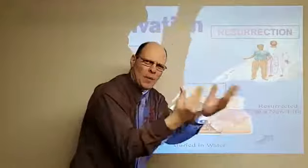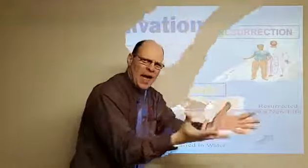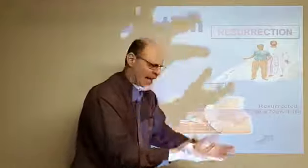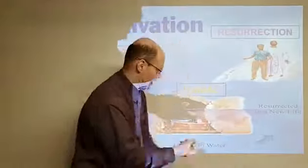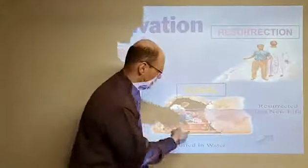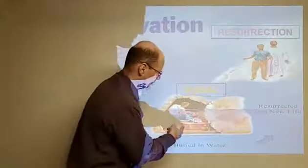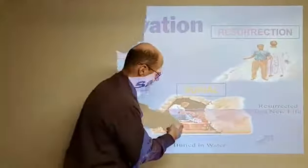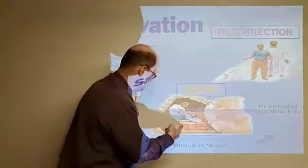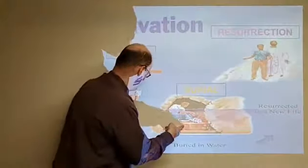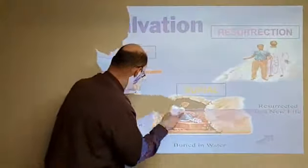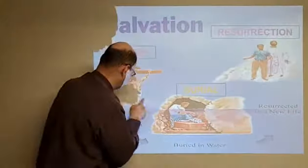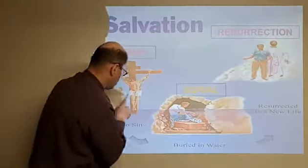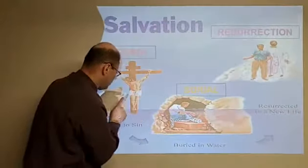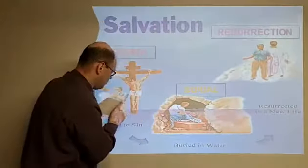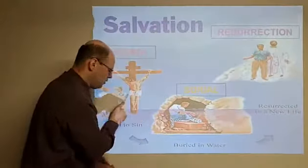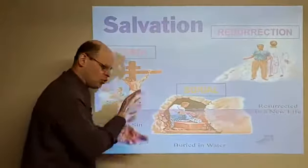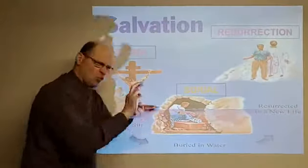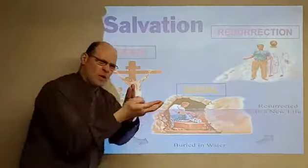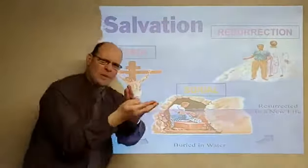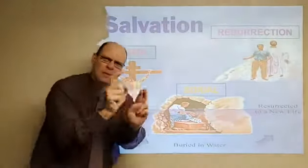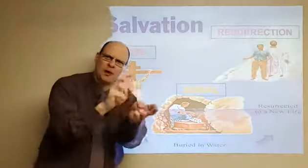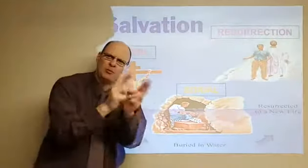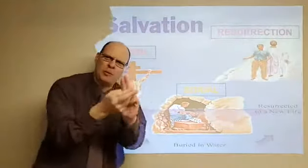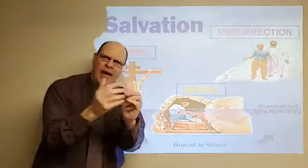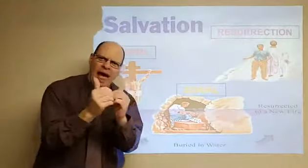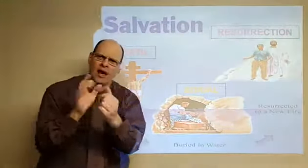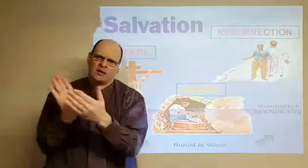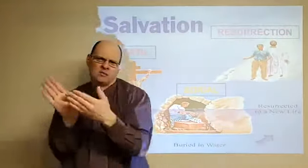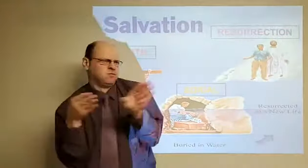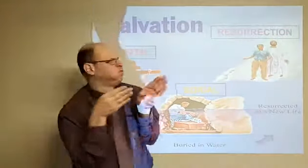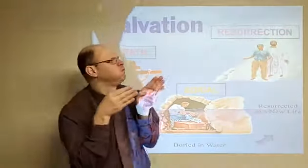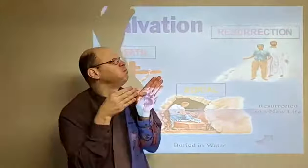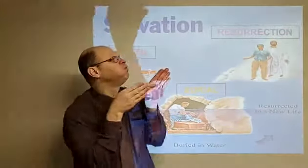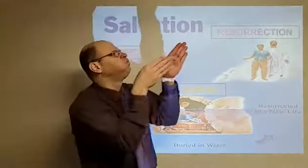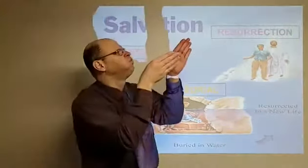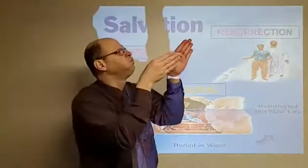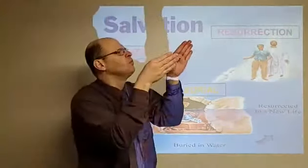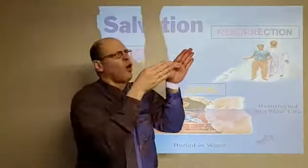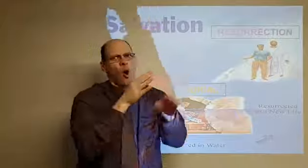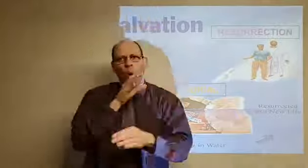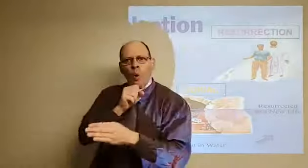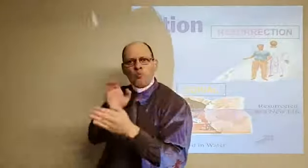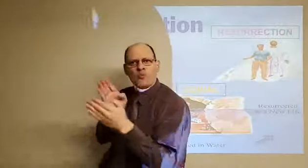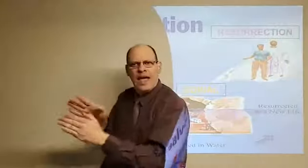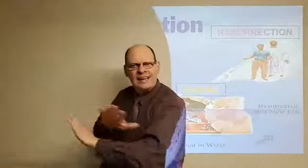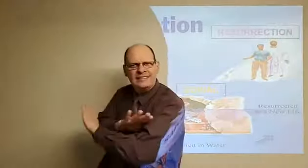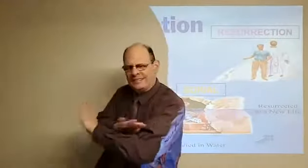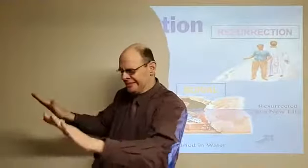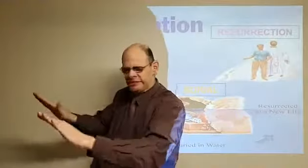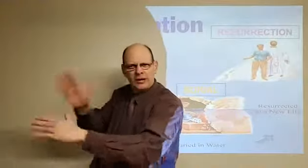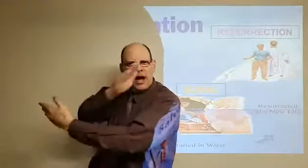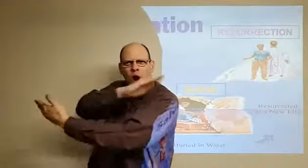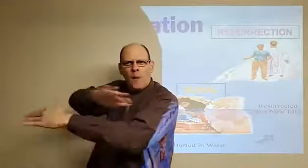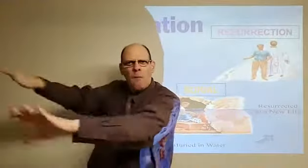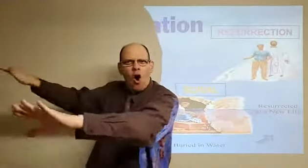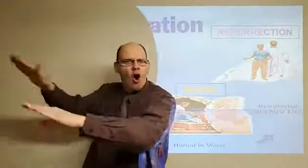baptized in his name we must be obedient we need to repent and turn away from our sin no longer follow the